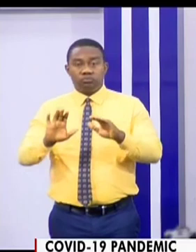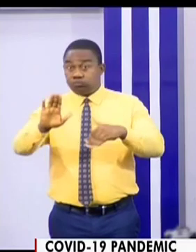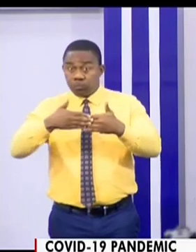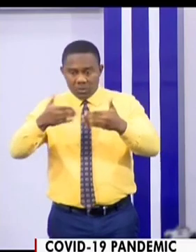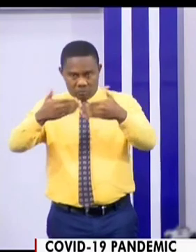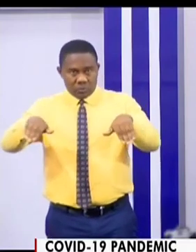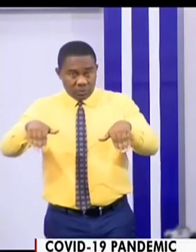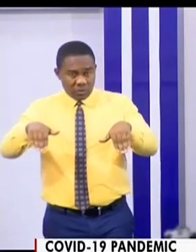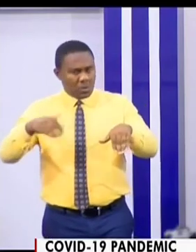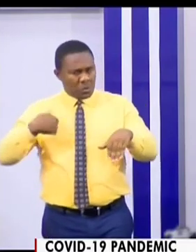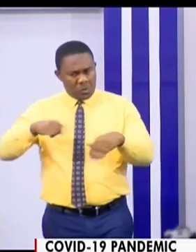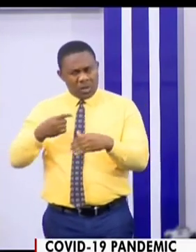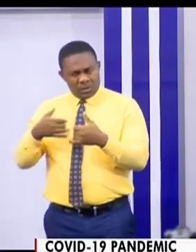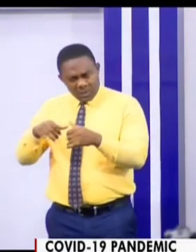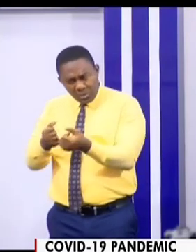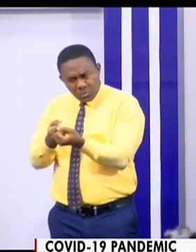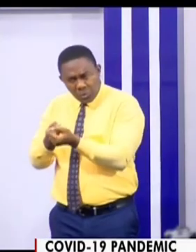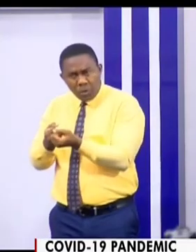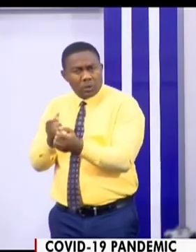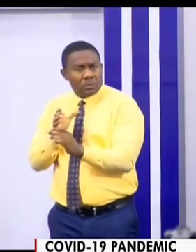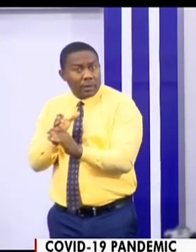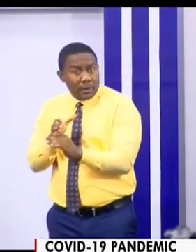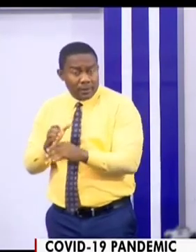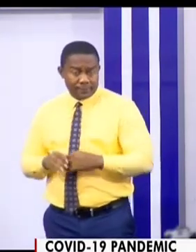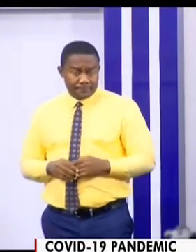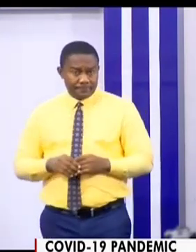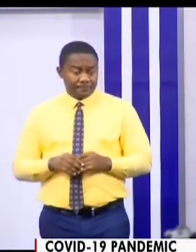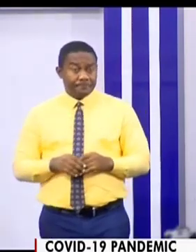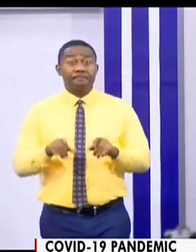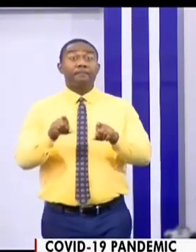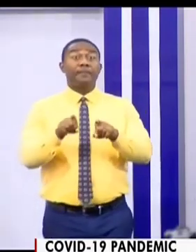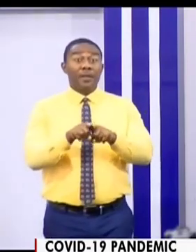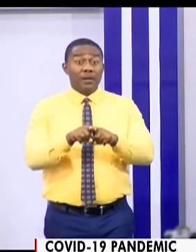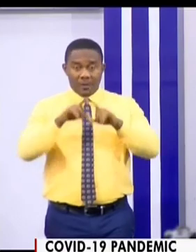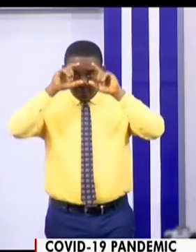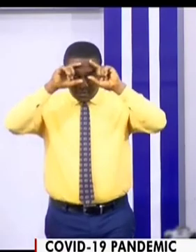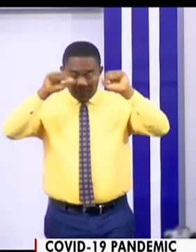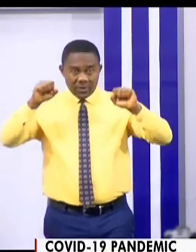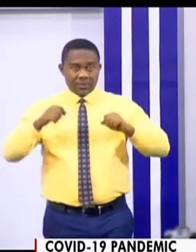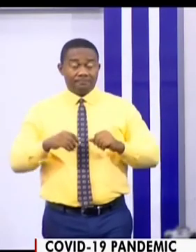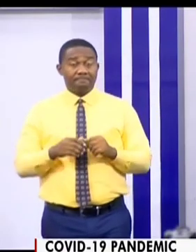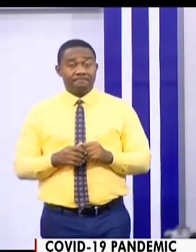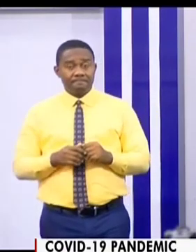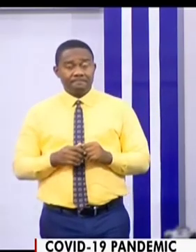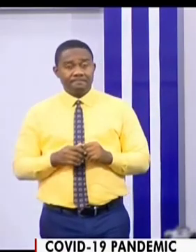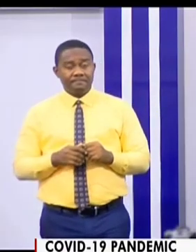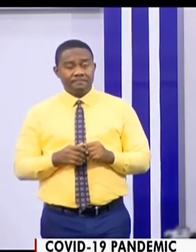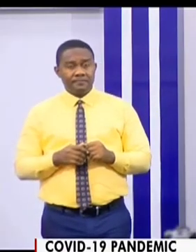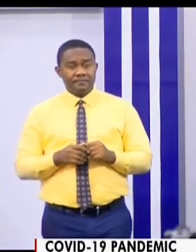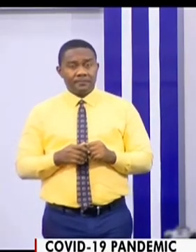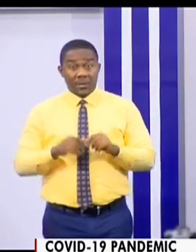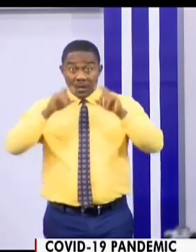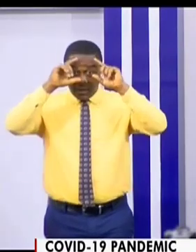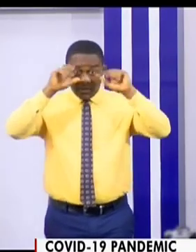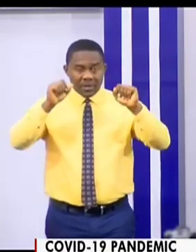while we are supporting them with treatment. The President also asked for the enactment